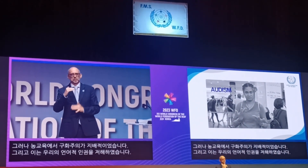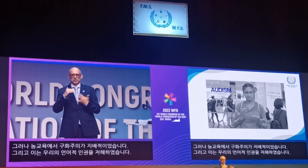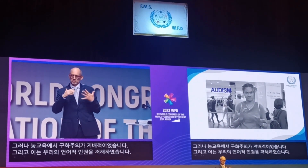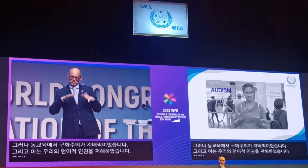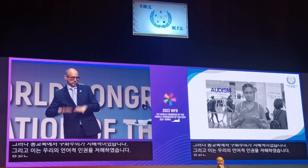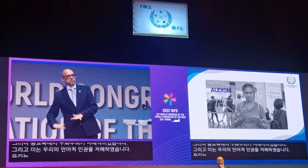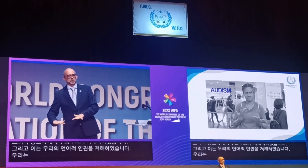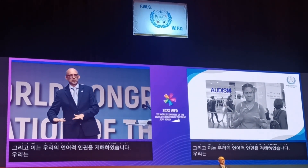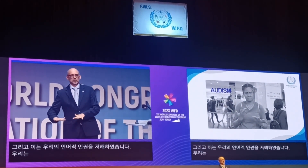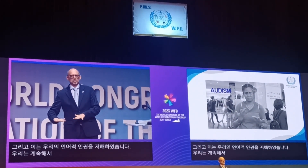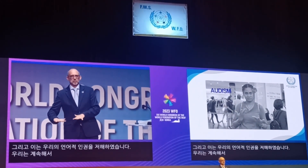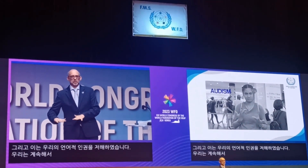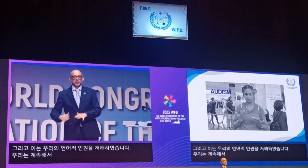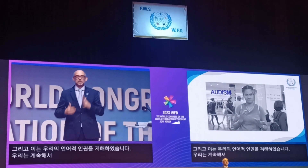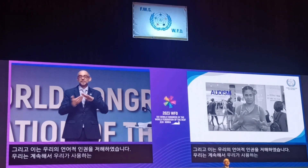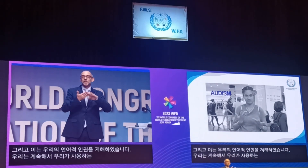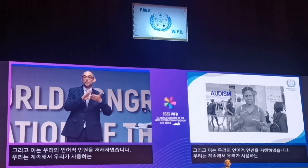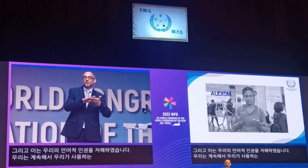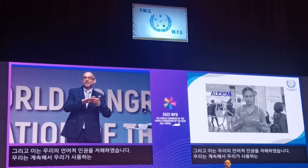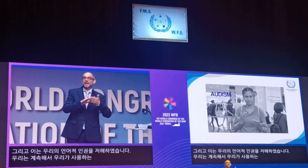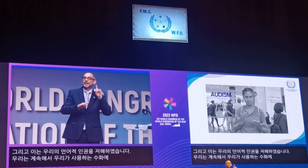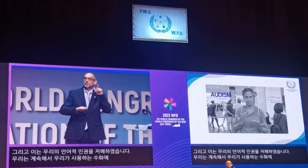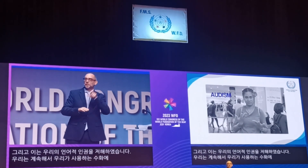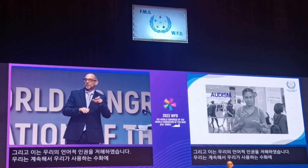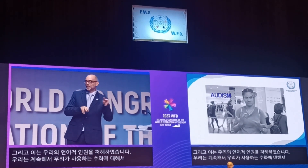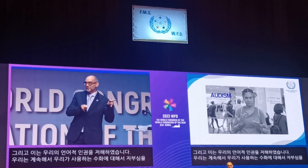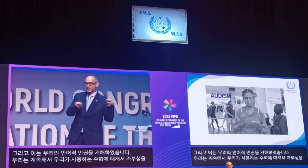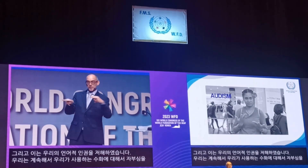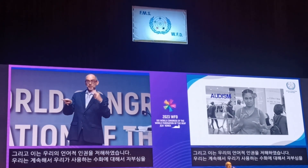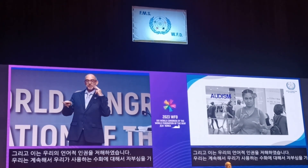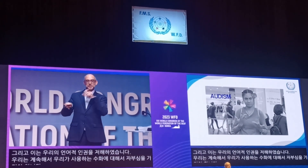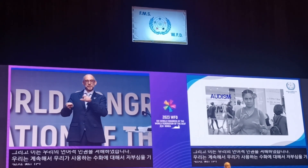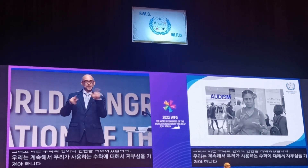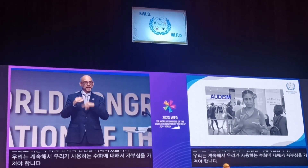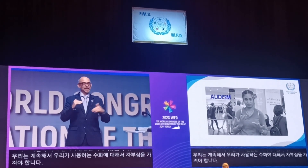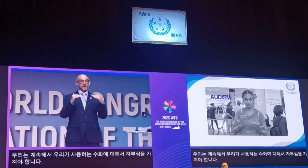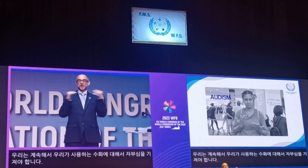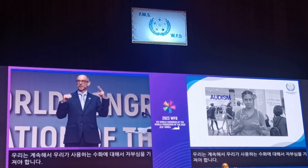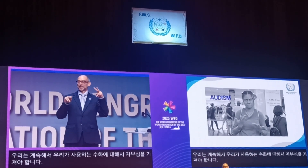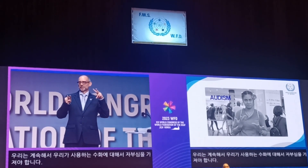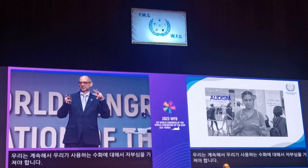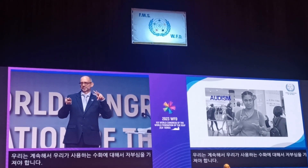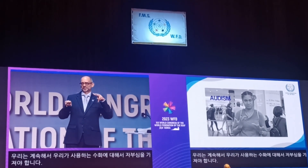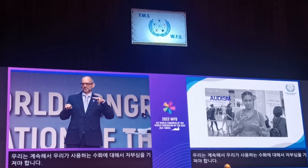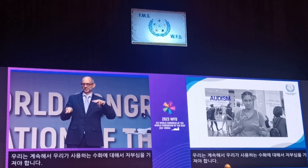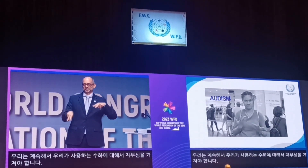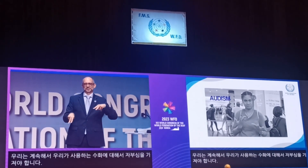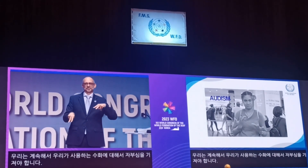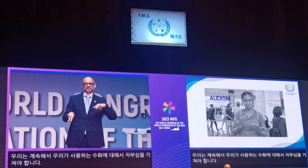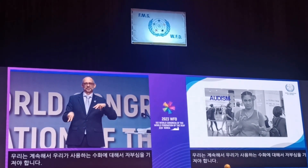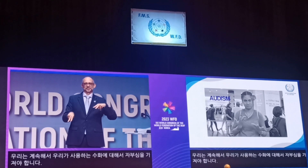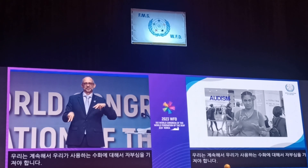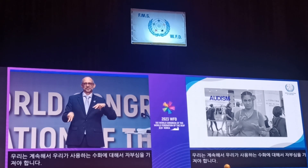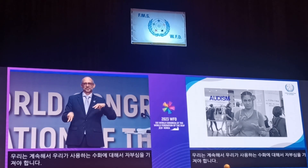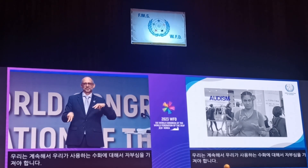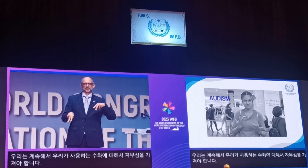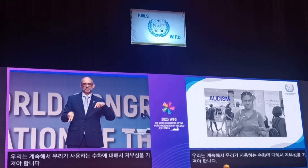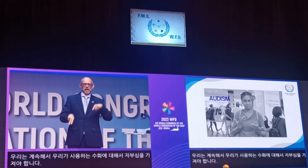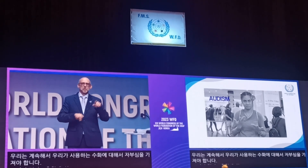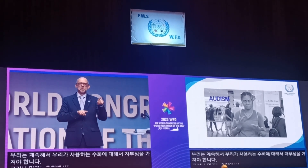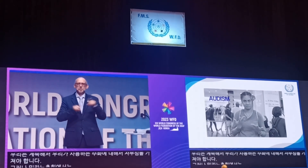our culture. But Milan represented a significant setback worldwide when deaf people were no